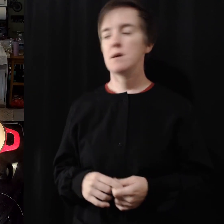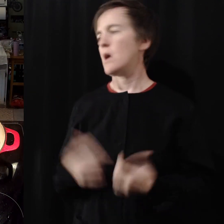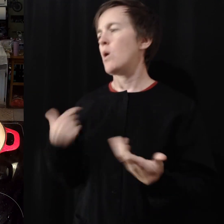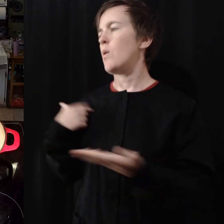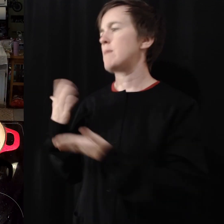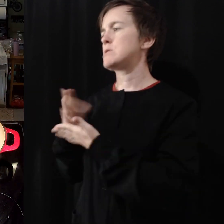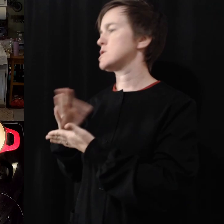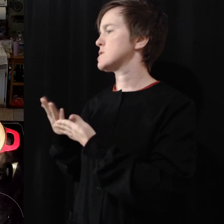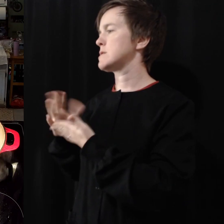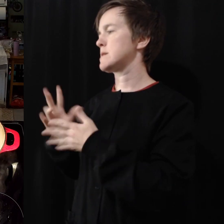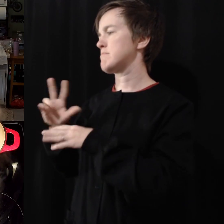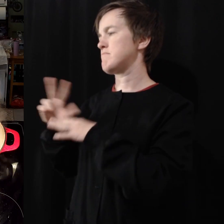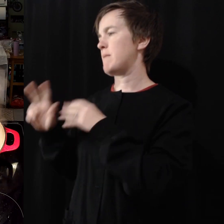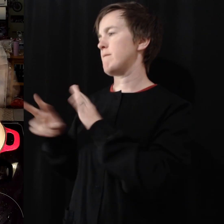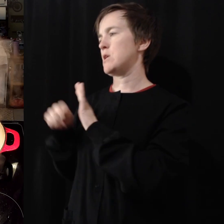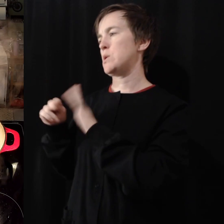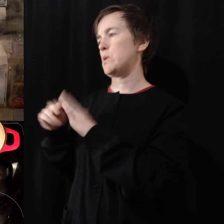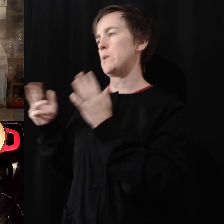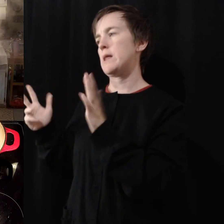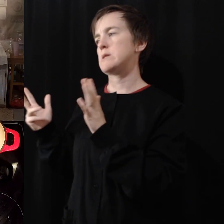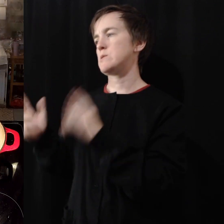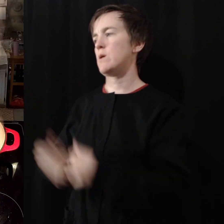I'm just making a video, baby girl.